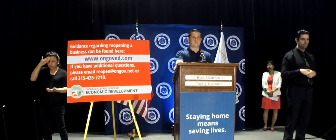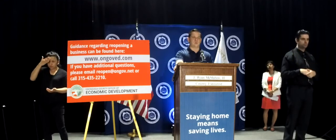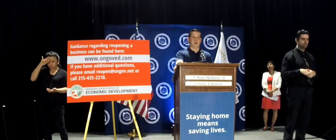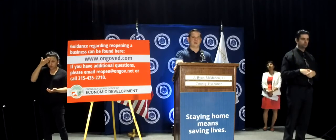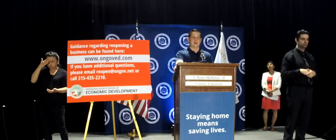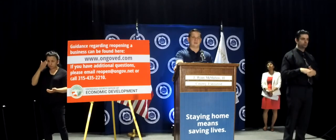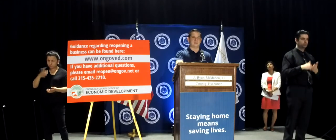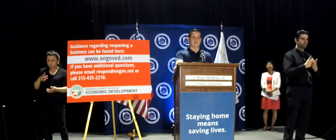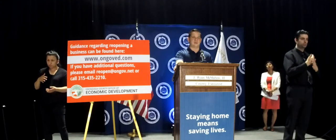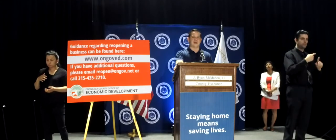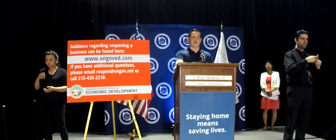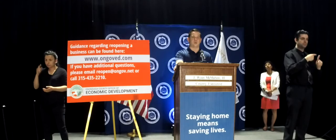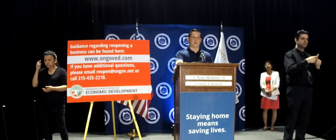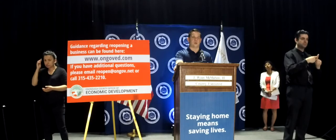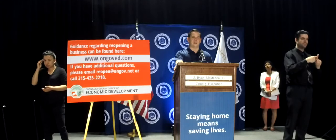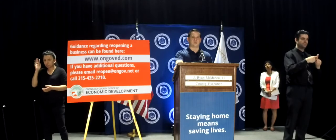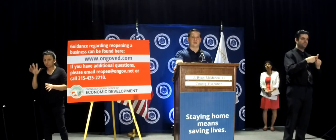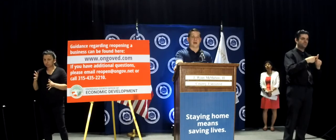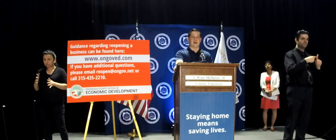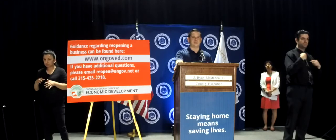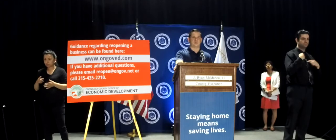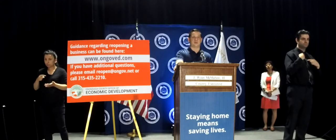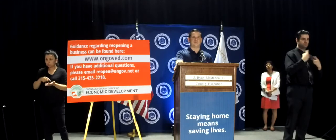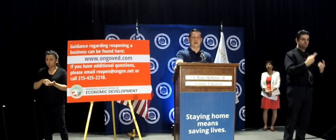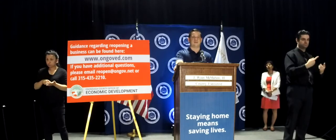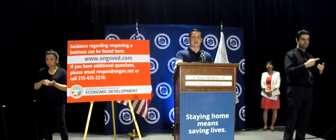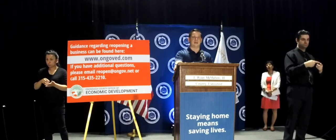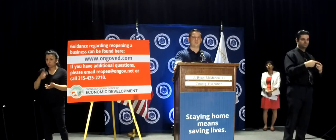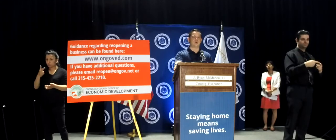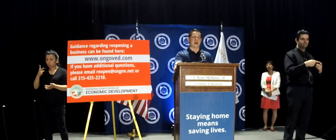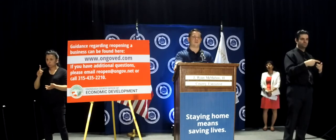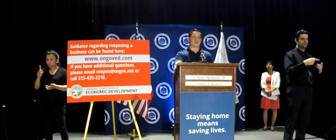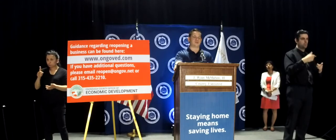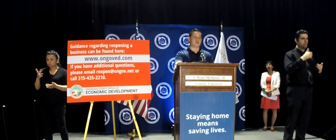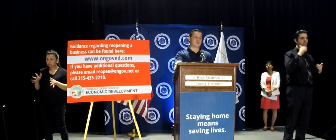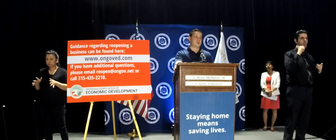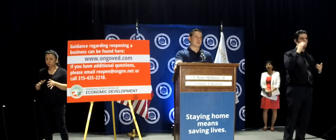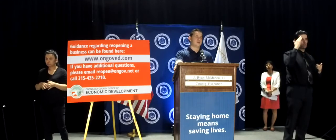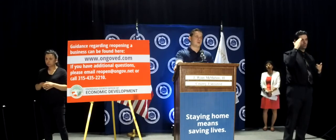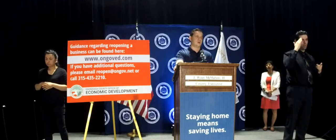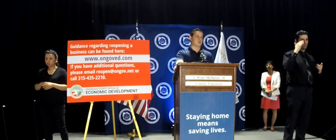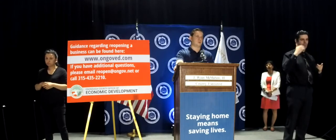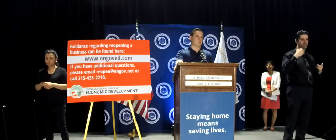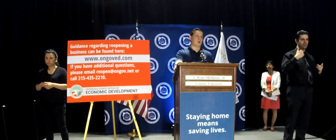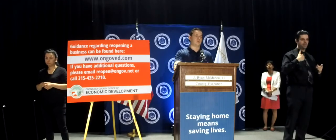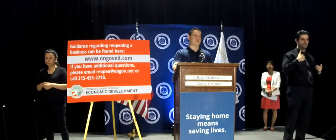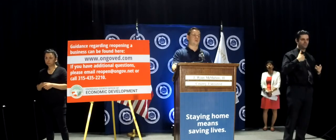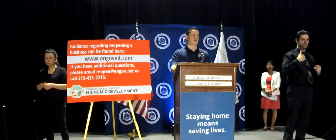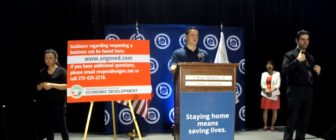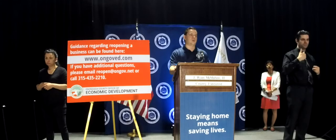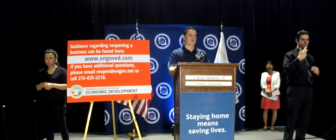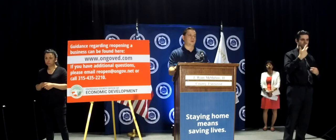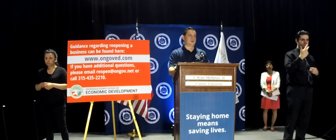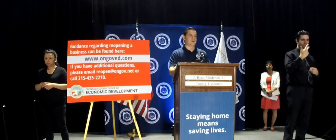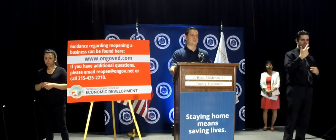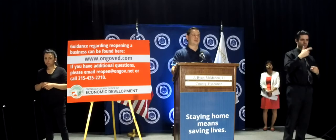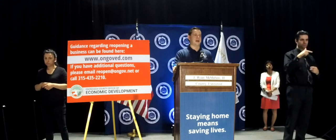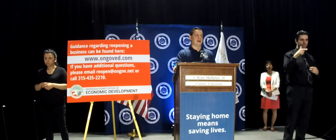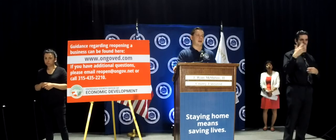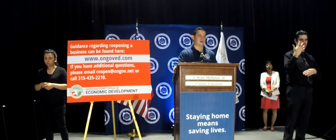a way that is valuable unless we had a 3 to 5 day average. So what we do